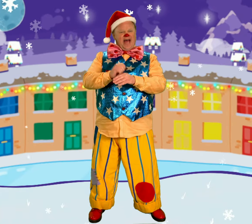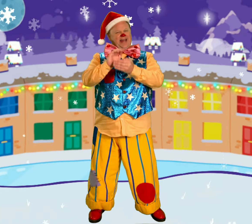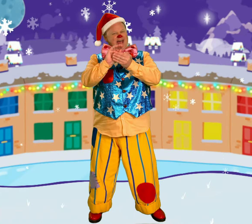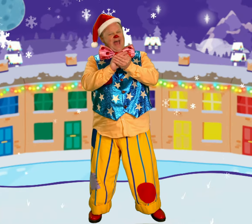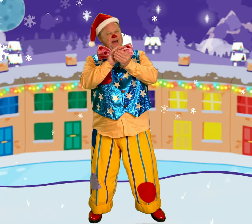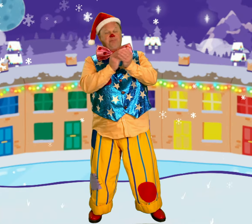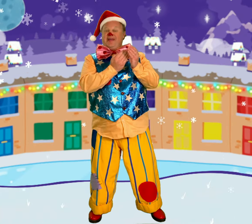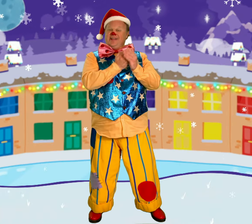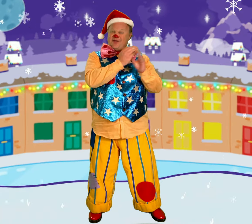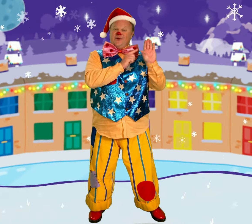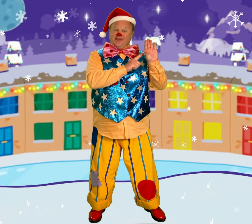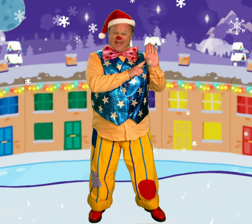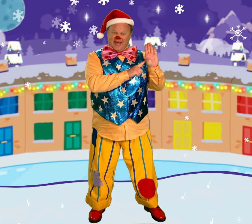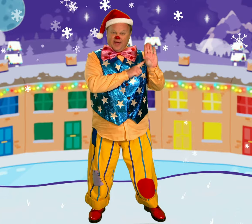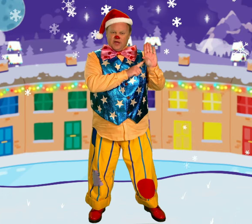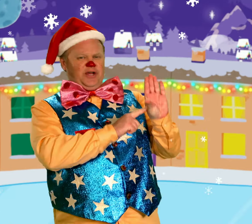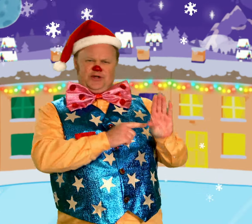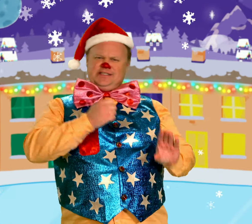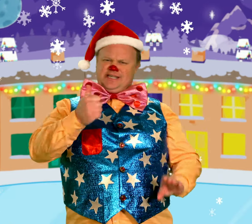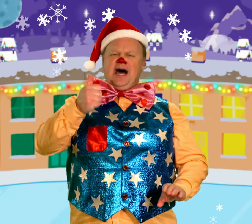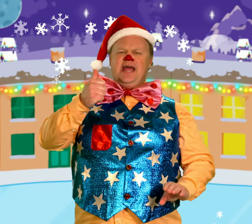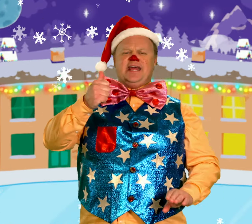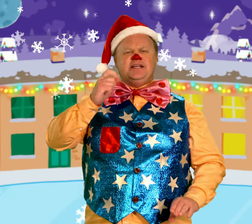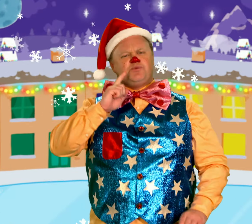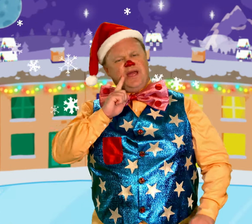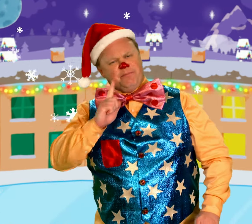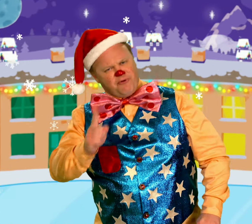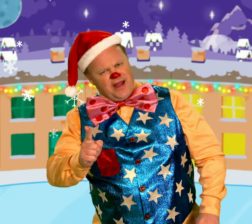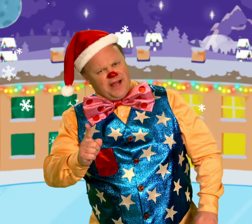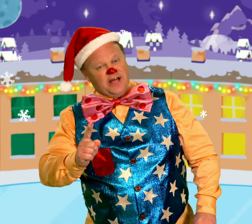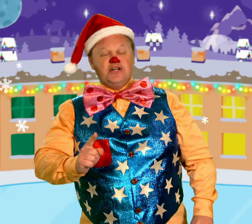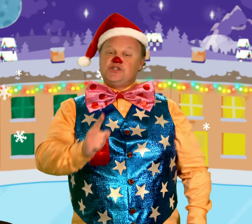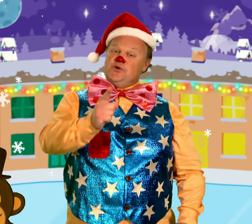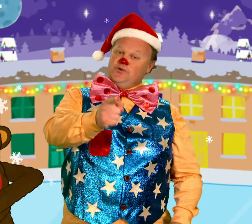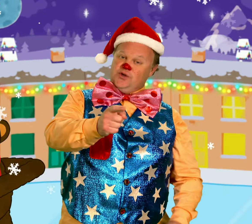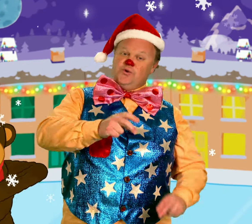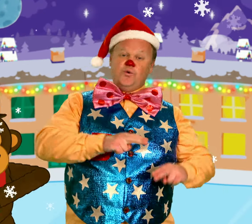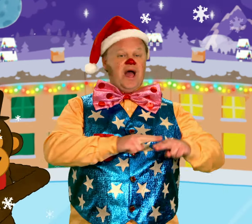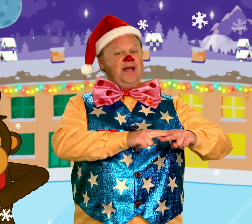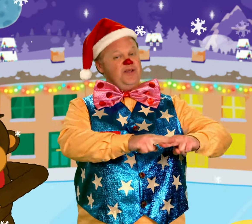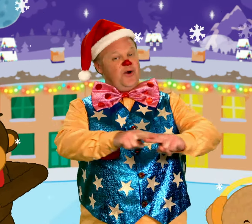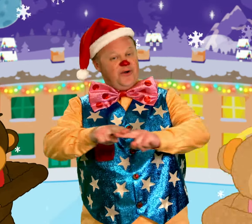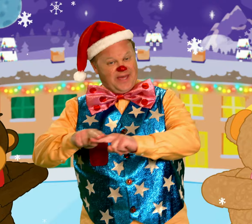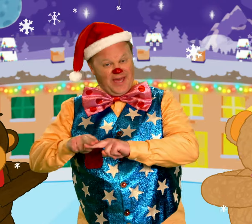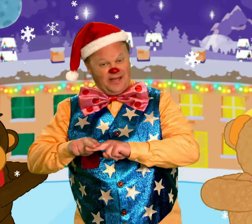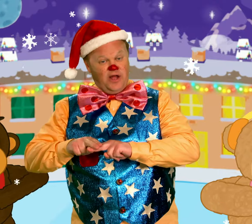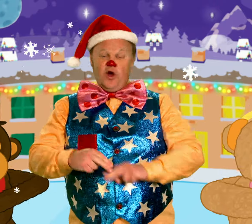a Happy New Year! Good tidings we bring to you and your kin.